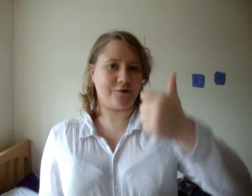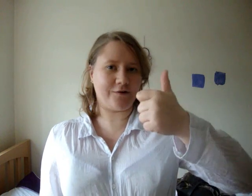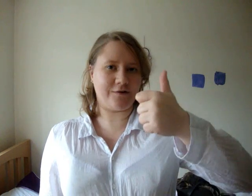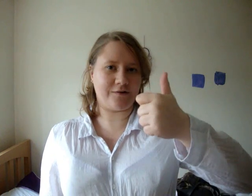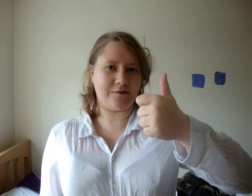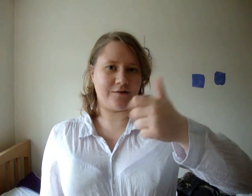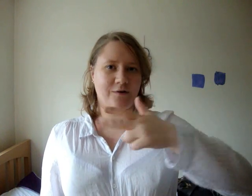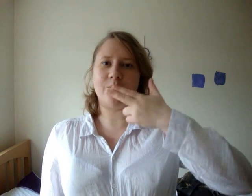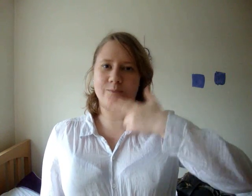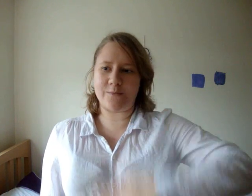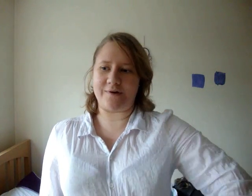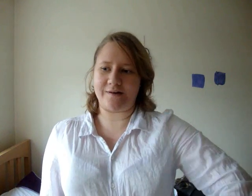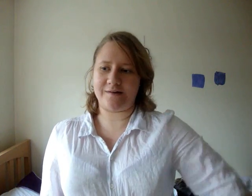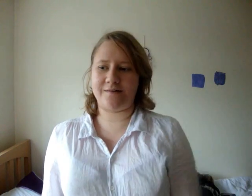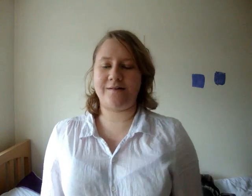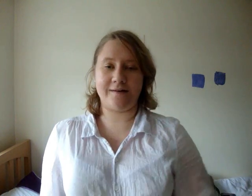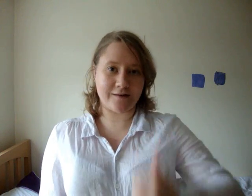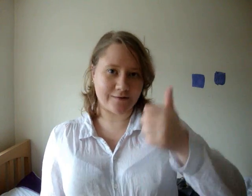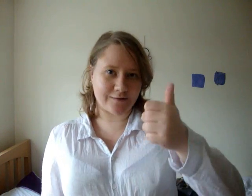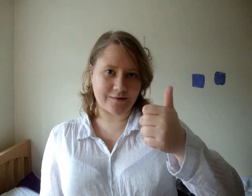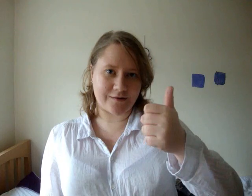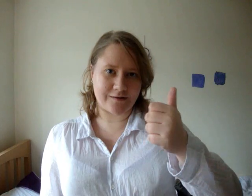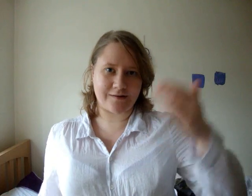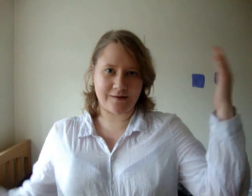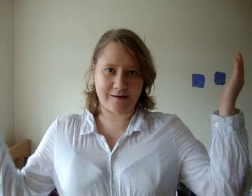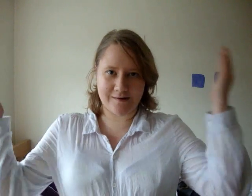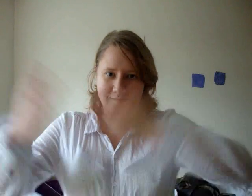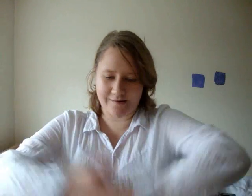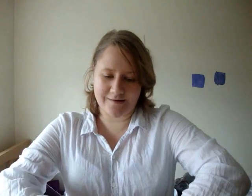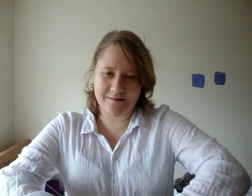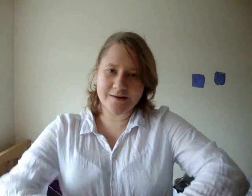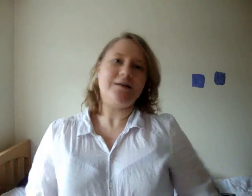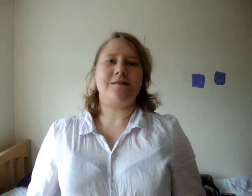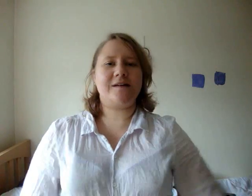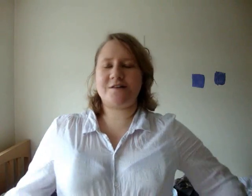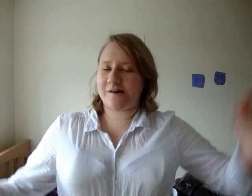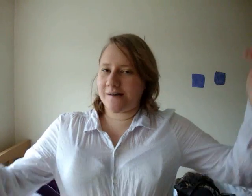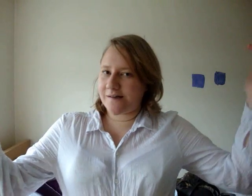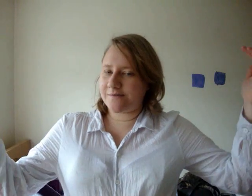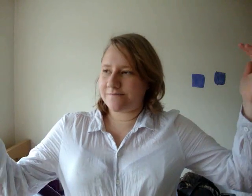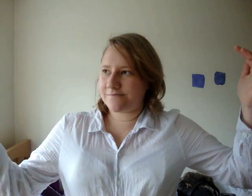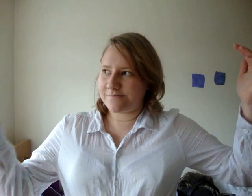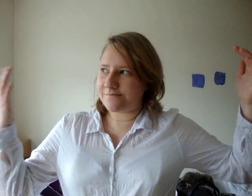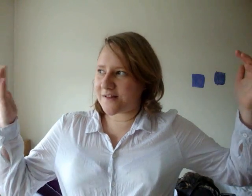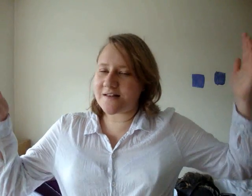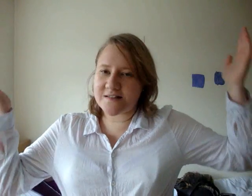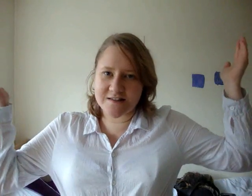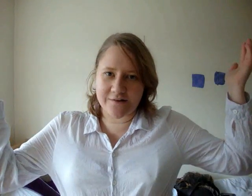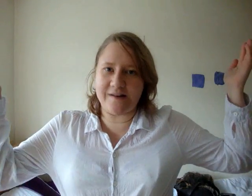Good, morning. Good night. Like you're shutting, like the sun's going